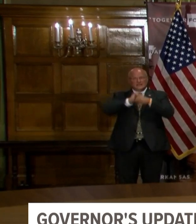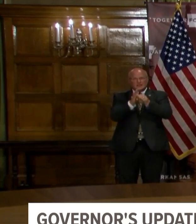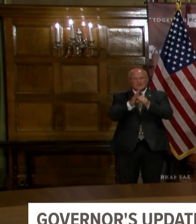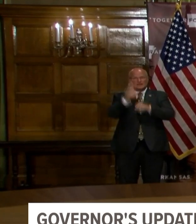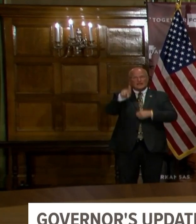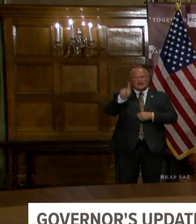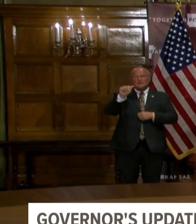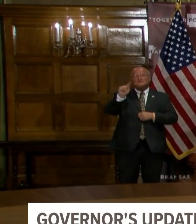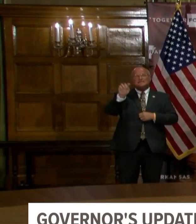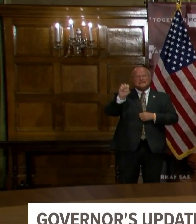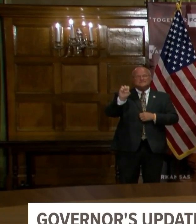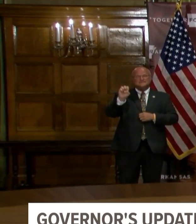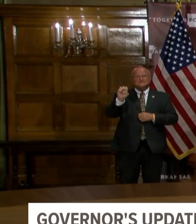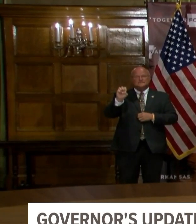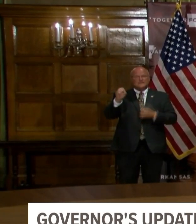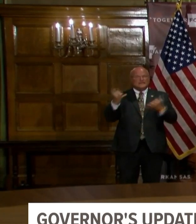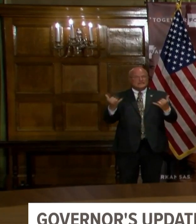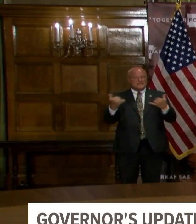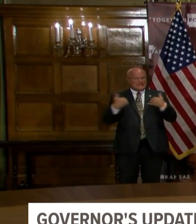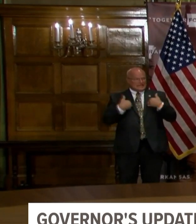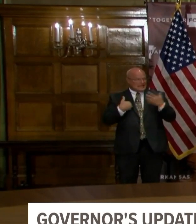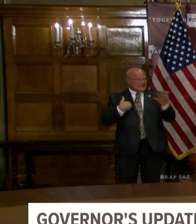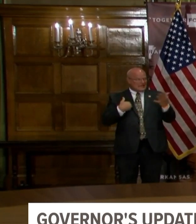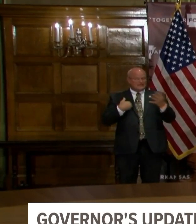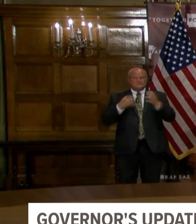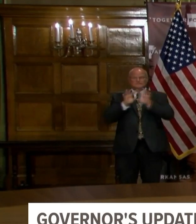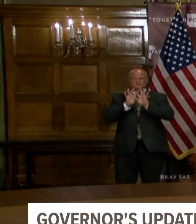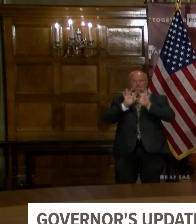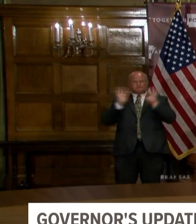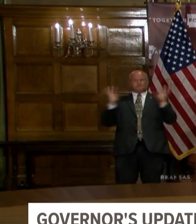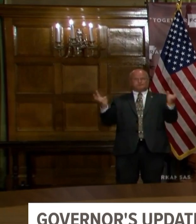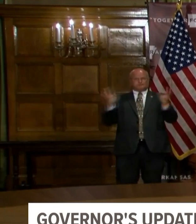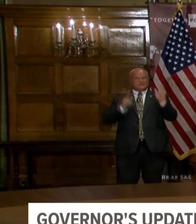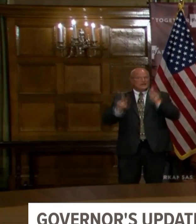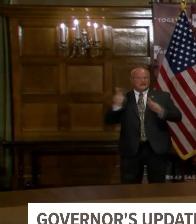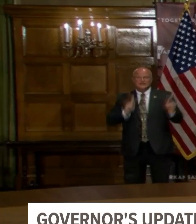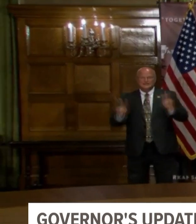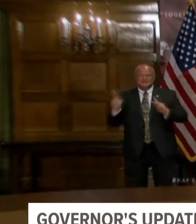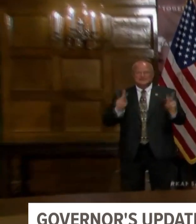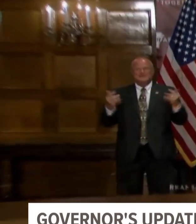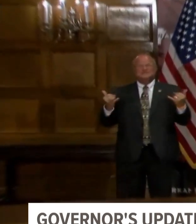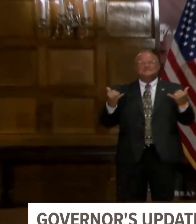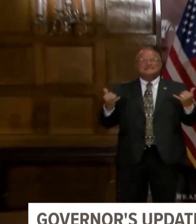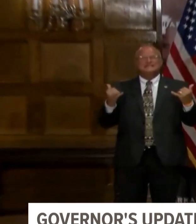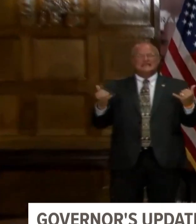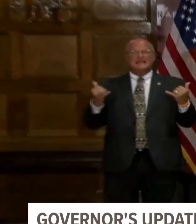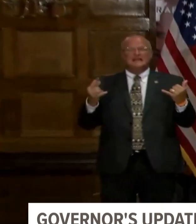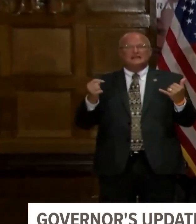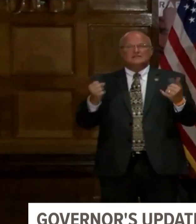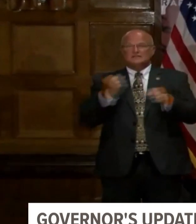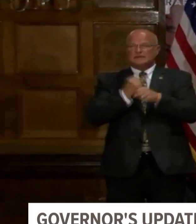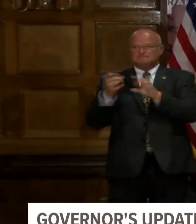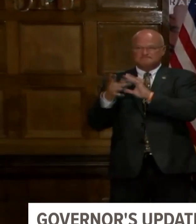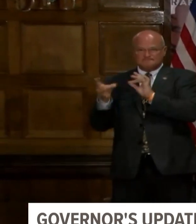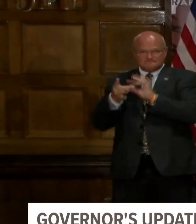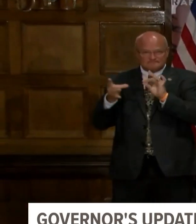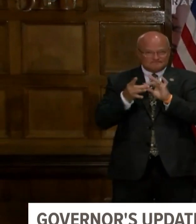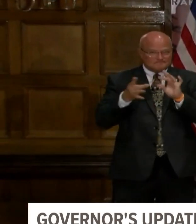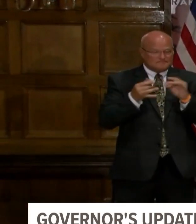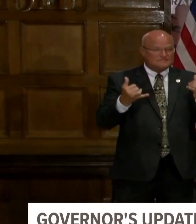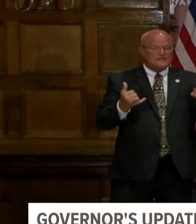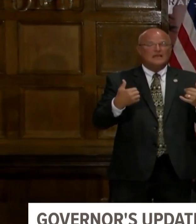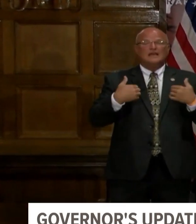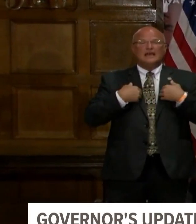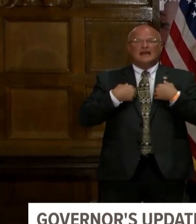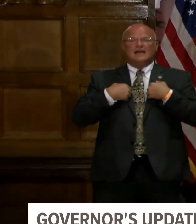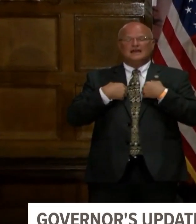COVID-19 update. I'm joined by a whole host of luminaries to make some comments today. We have,